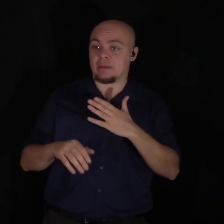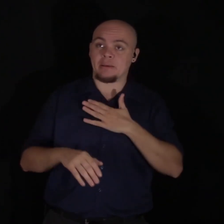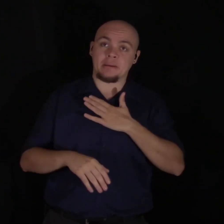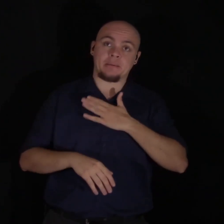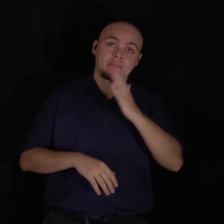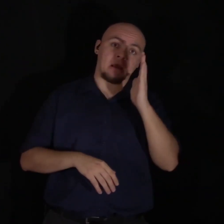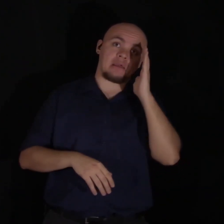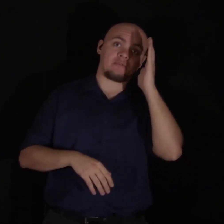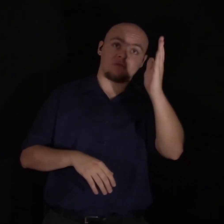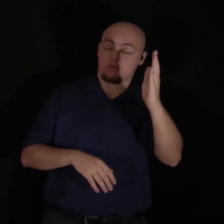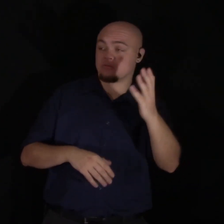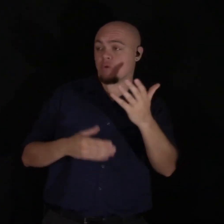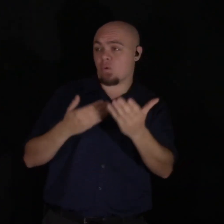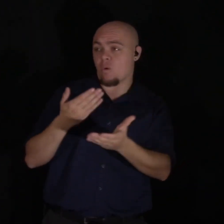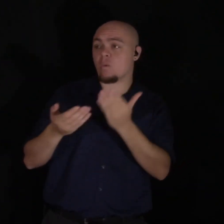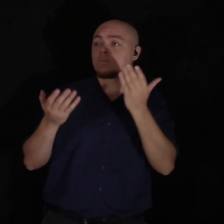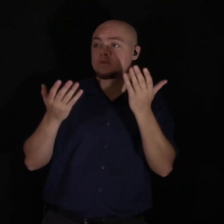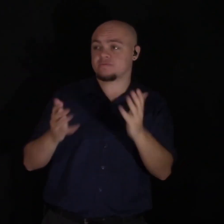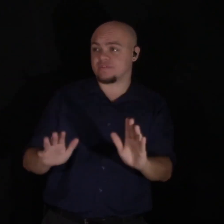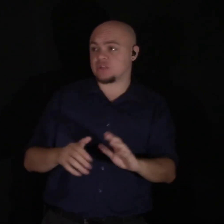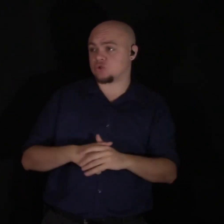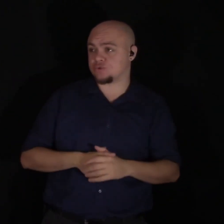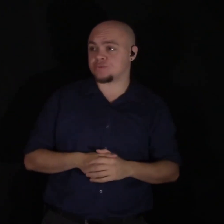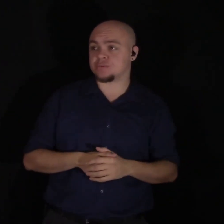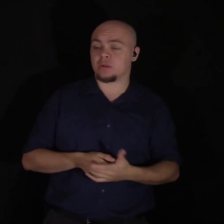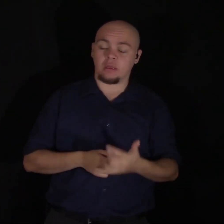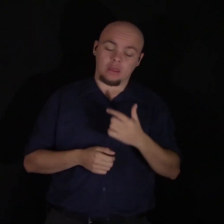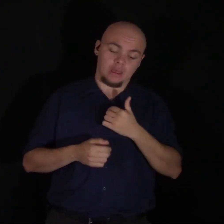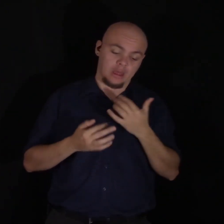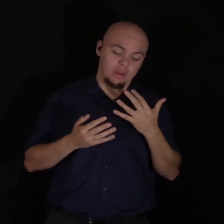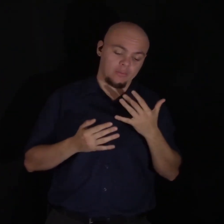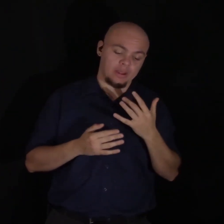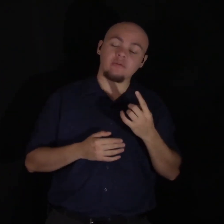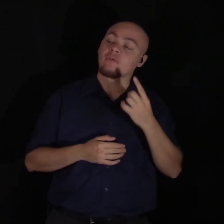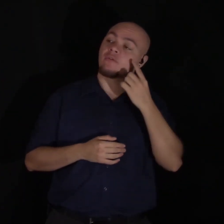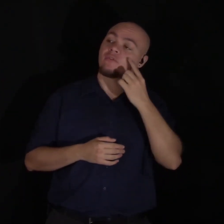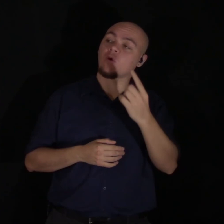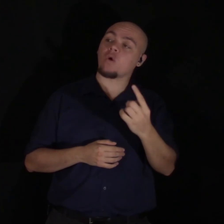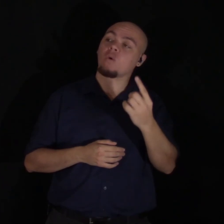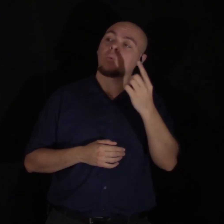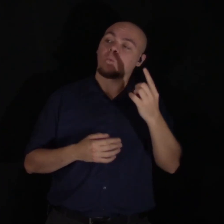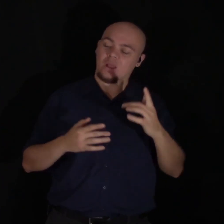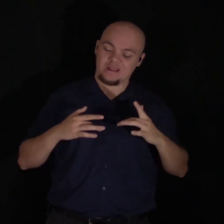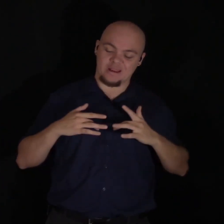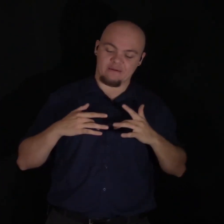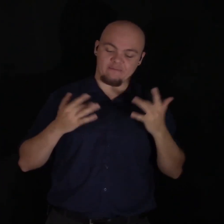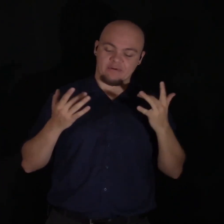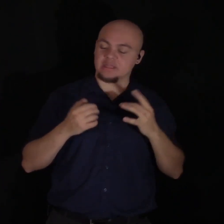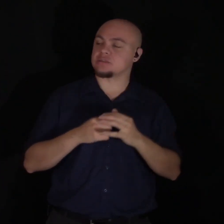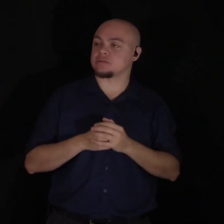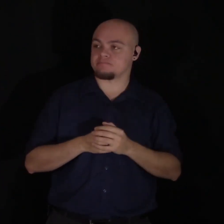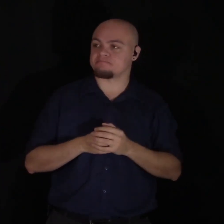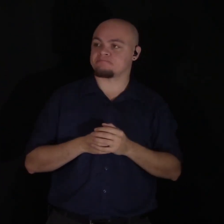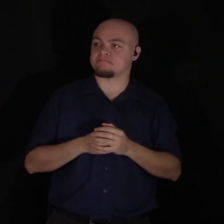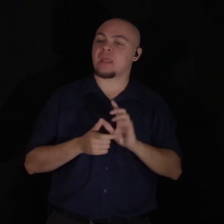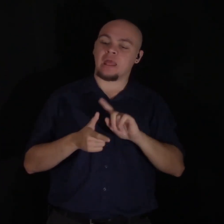nearly fulfilled. I wait but for one event, and then I shall repose in